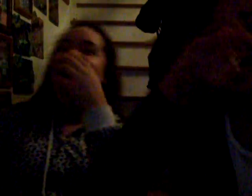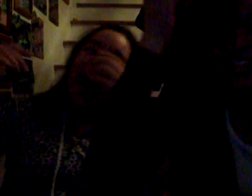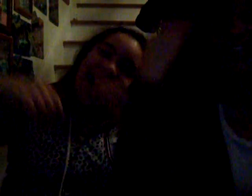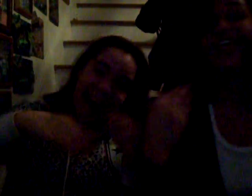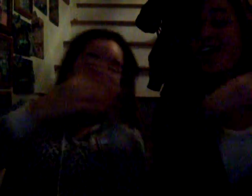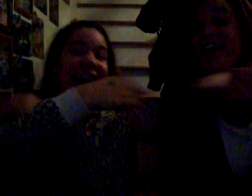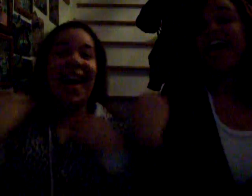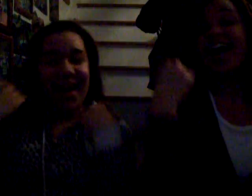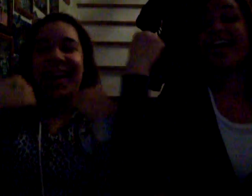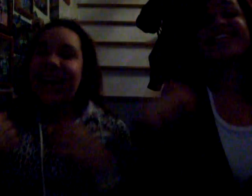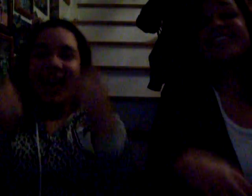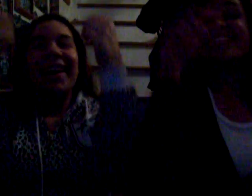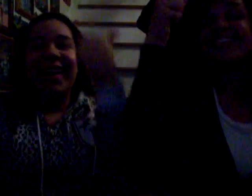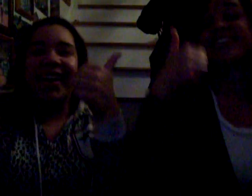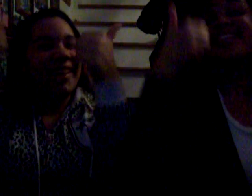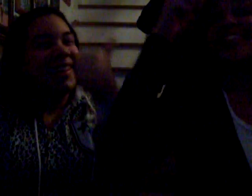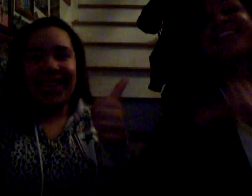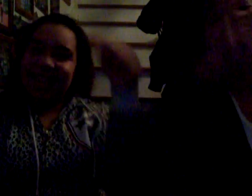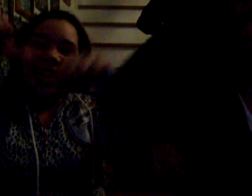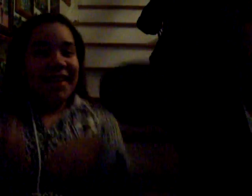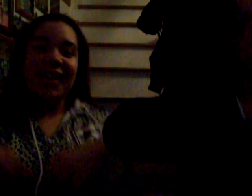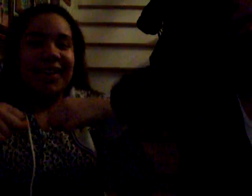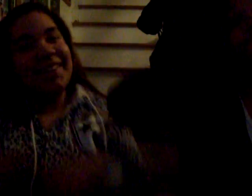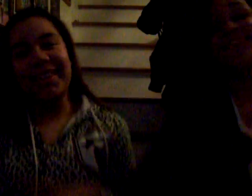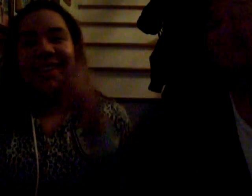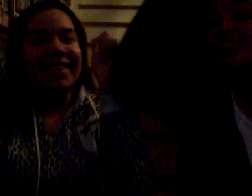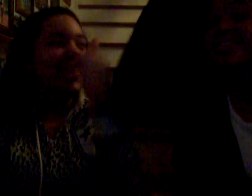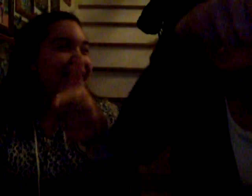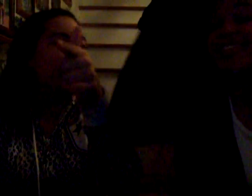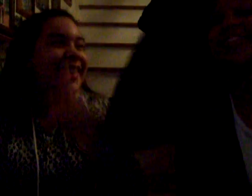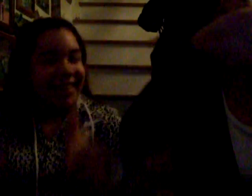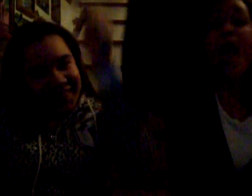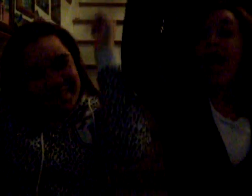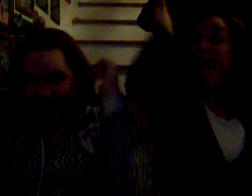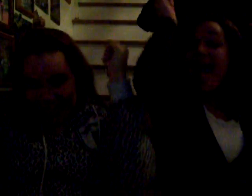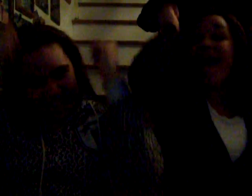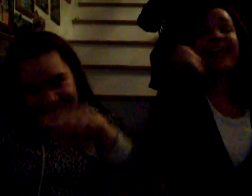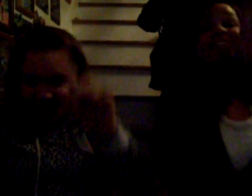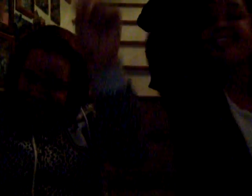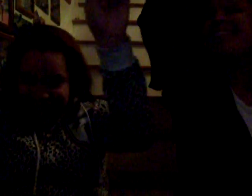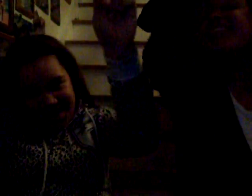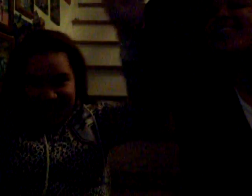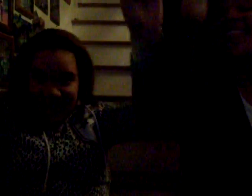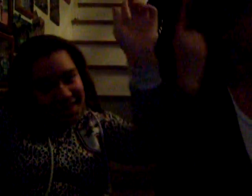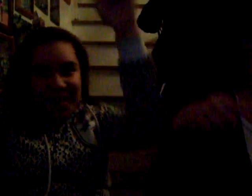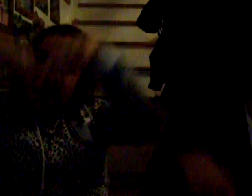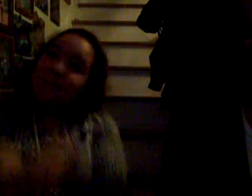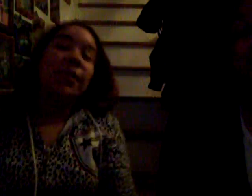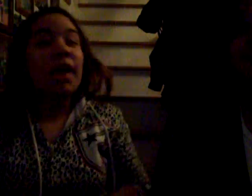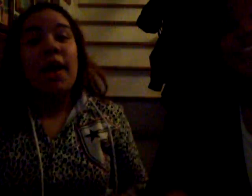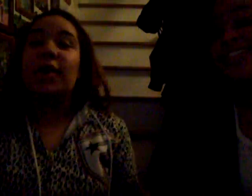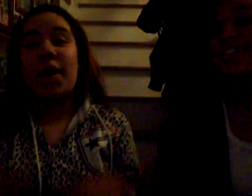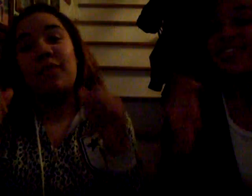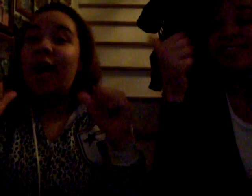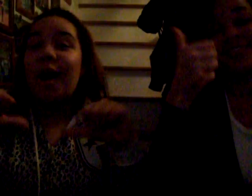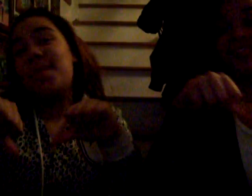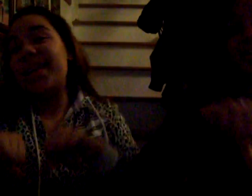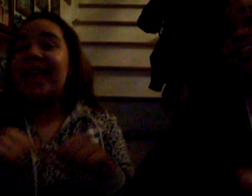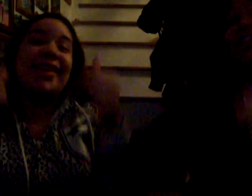heart and you're cold You're yes and you're no You're in and you're out You're out and you're down You're wrong when